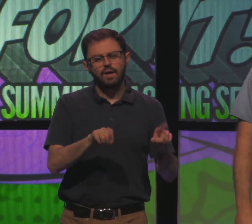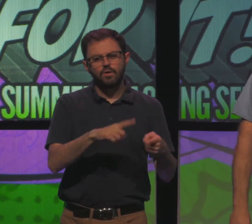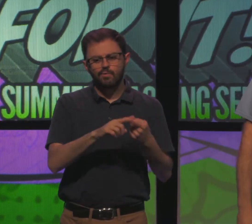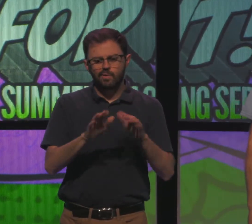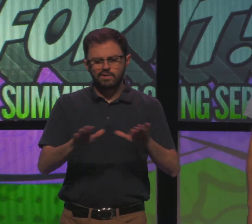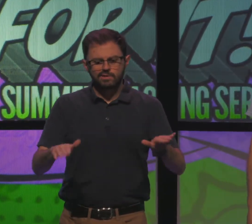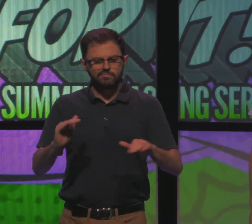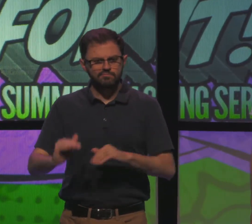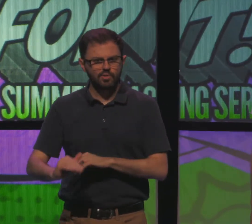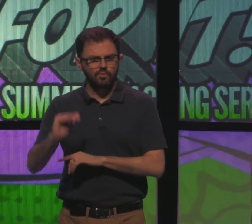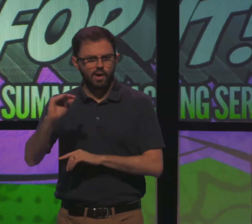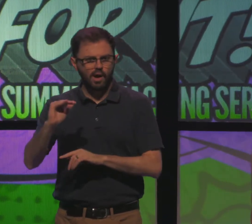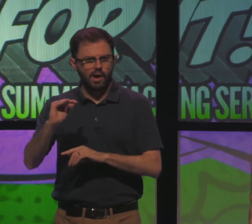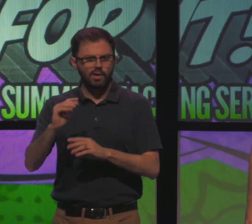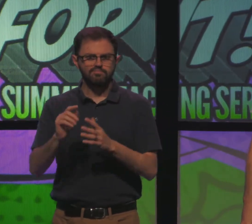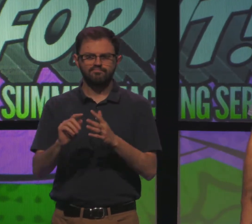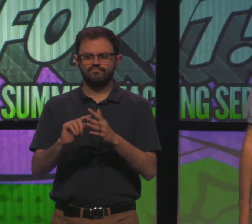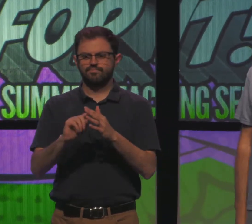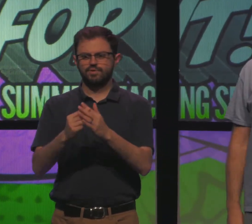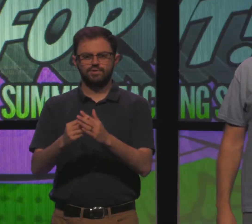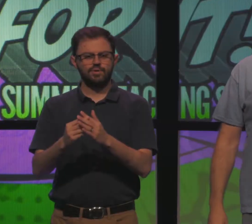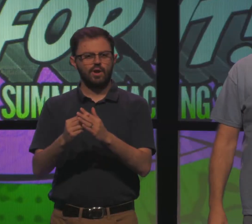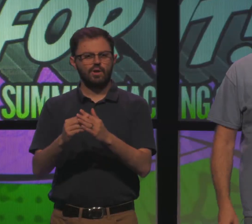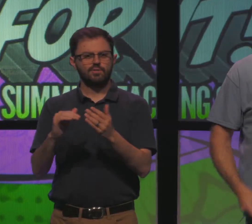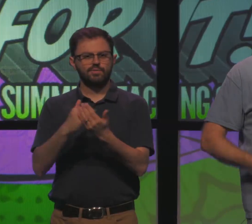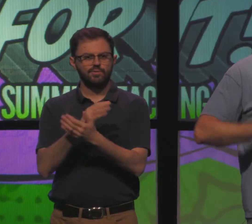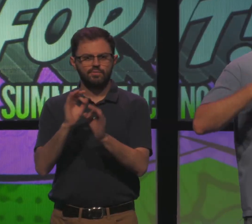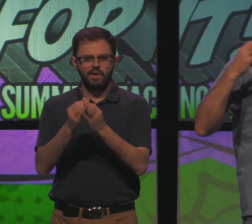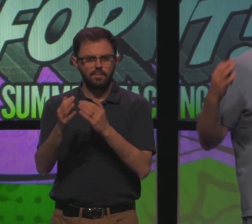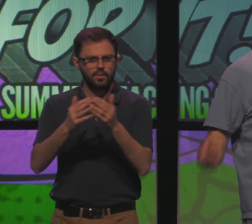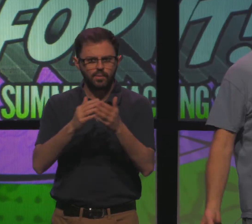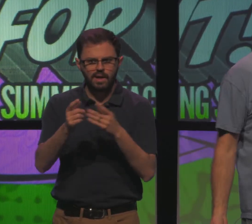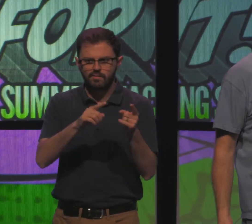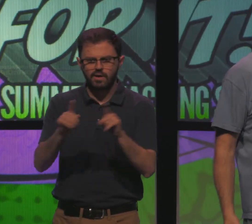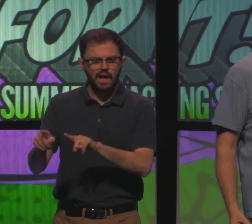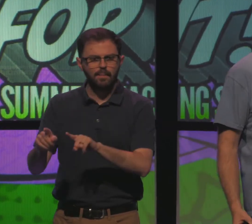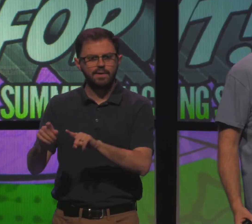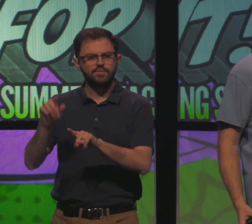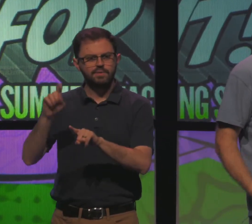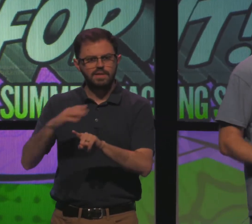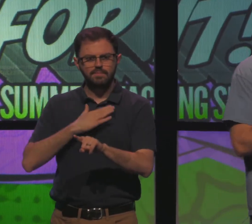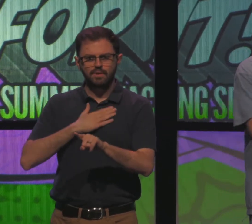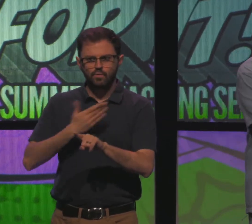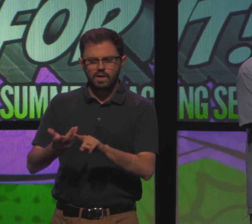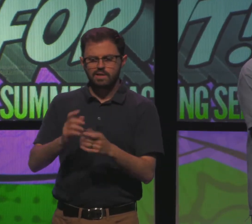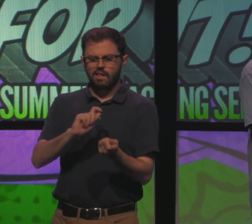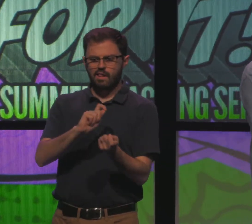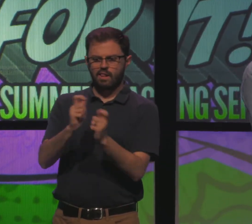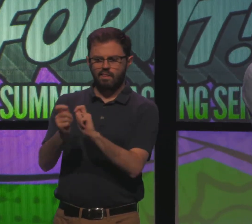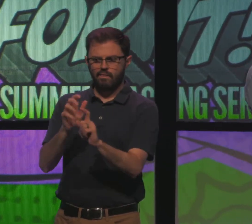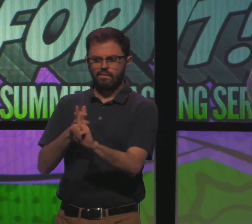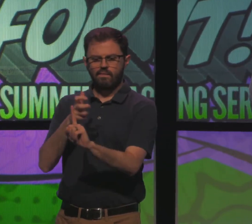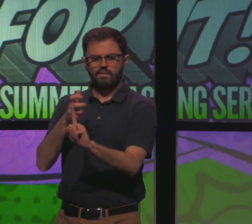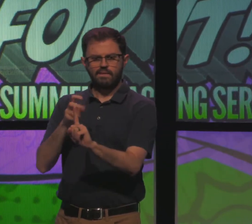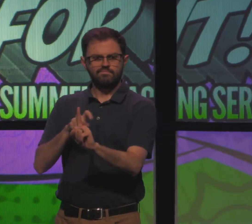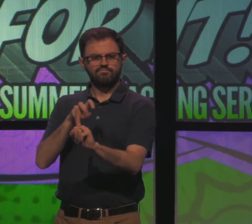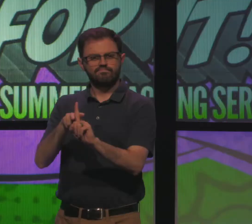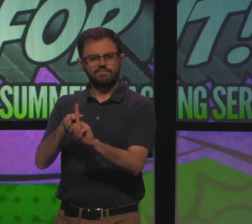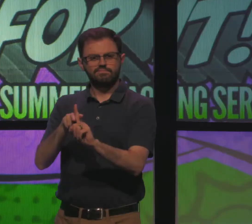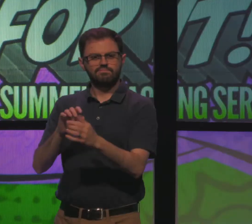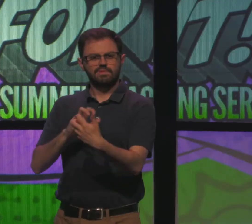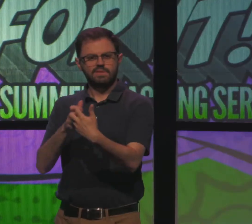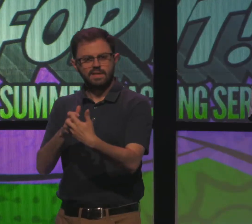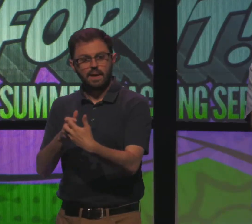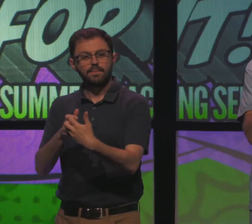their own families. And that can help preserve the joy and the connection that can happen during a season like Christmas